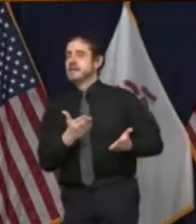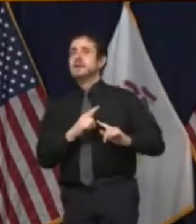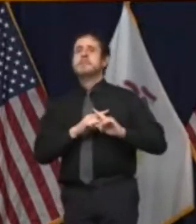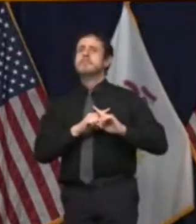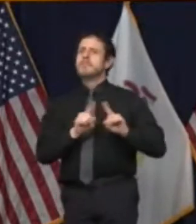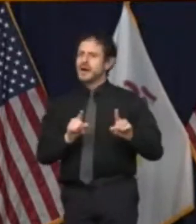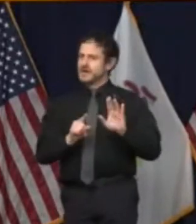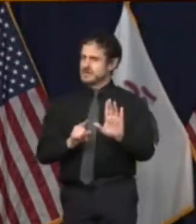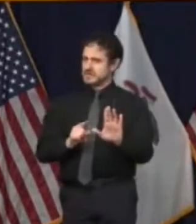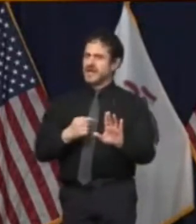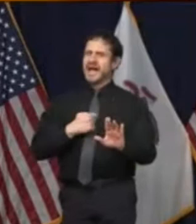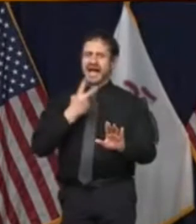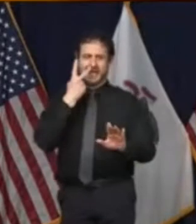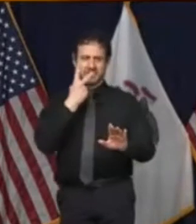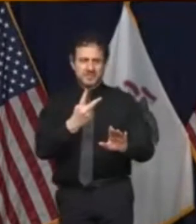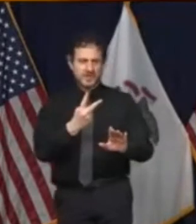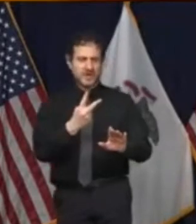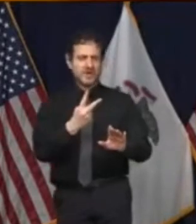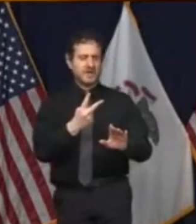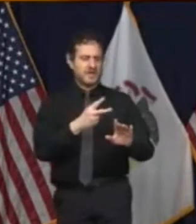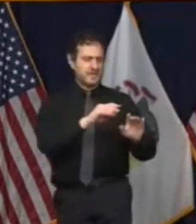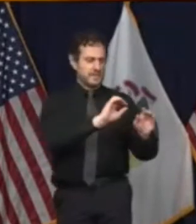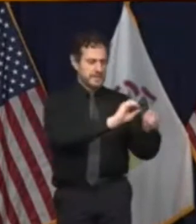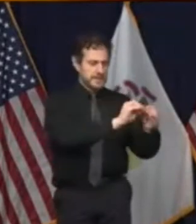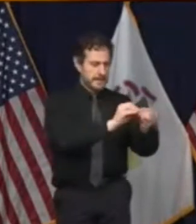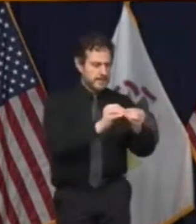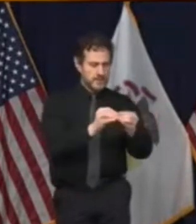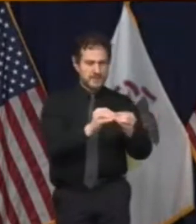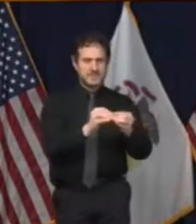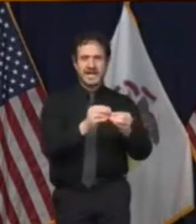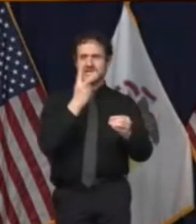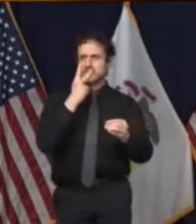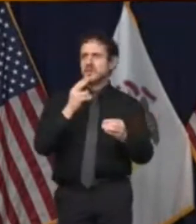after I saw so many numbers just growing,